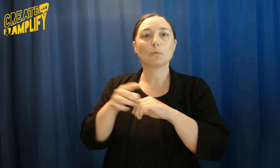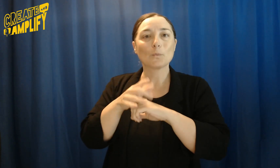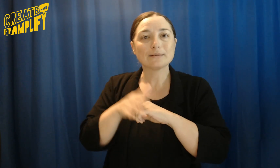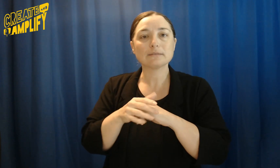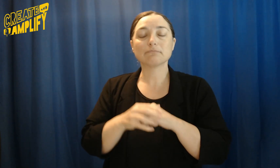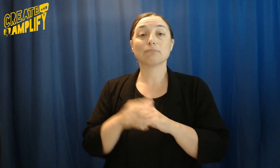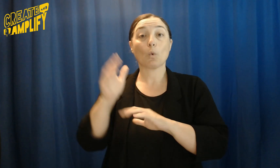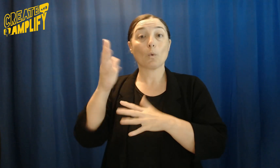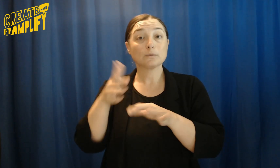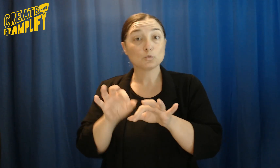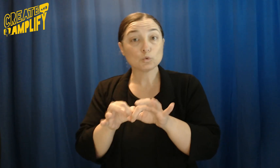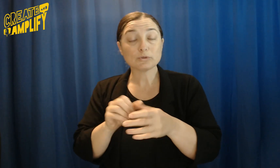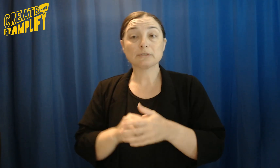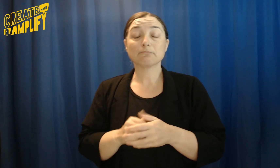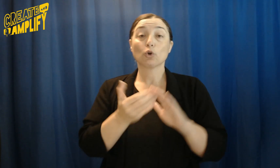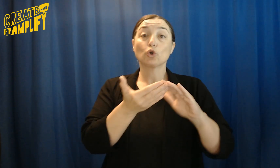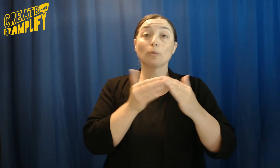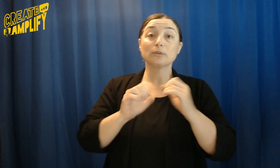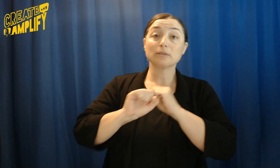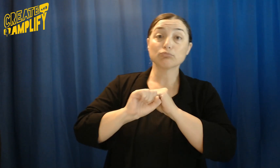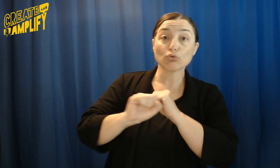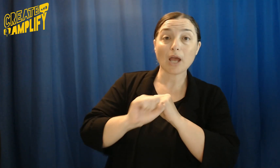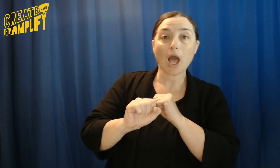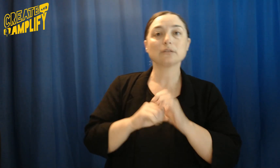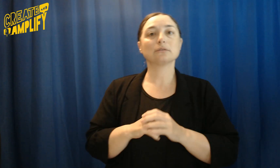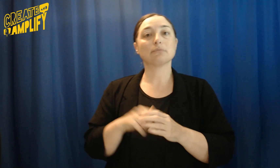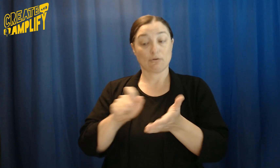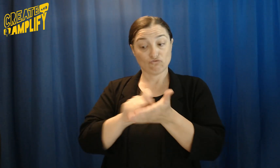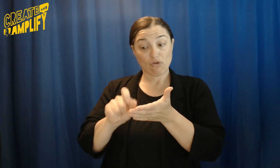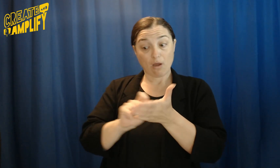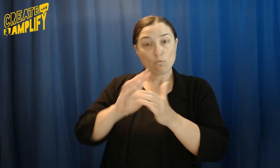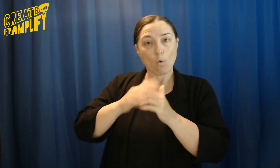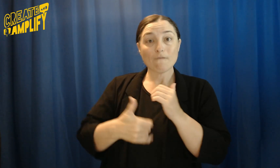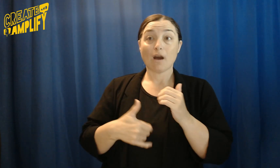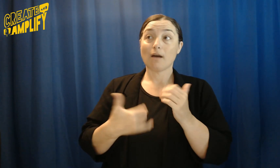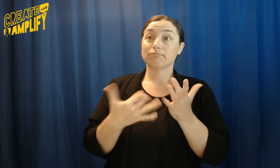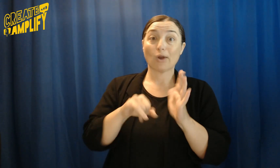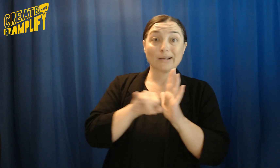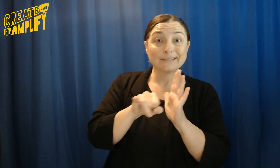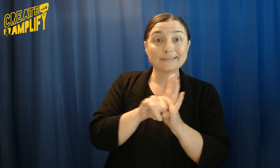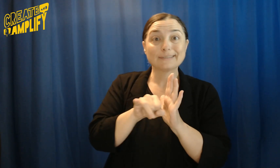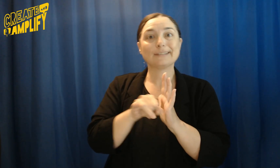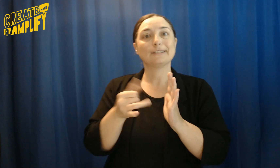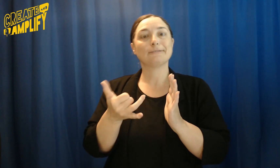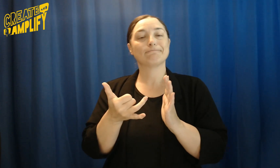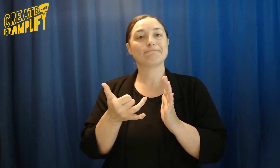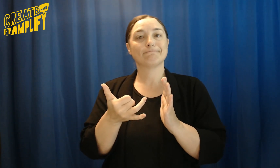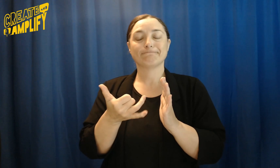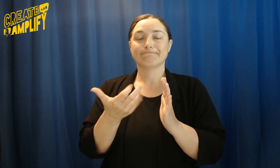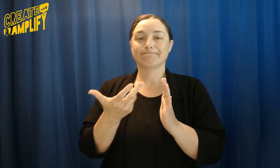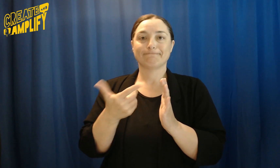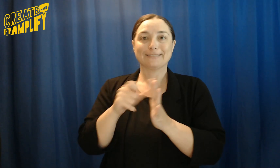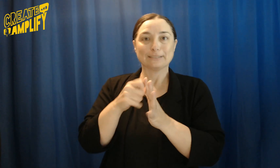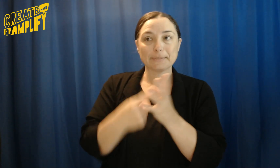broadcasting, and their writing explores themes of identity, disability, queerness and family. They are also the host